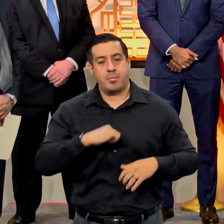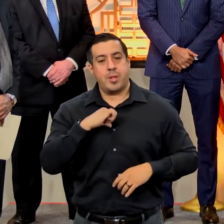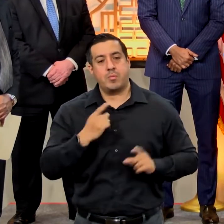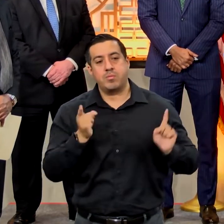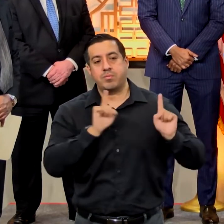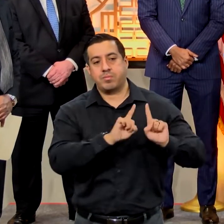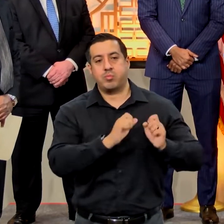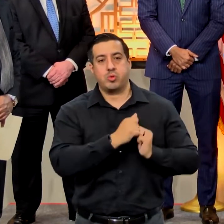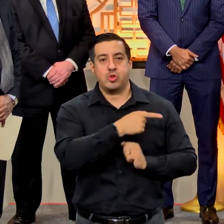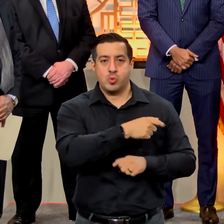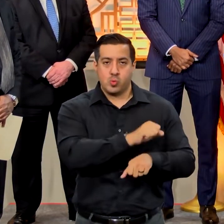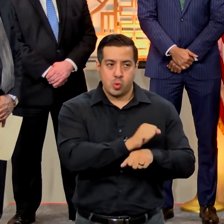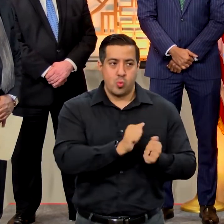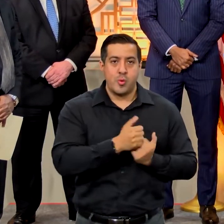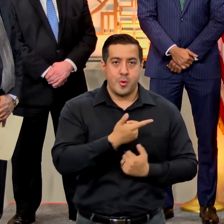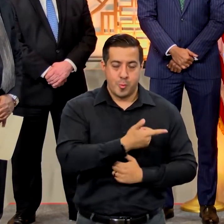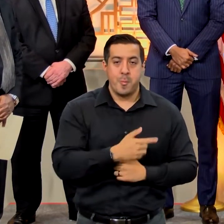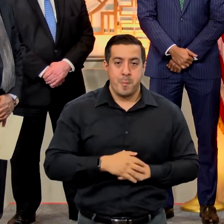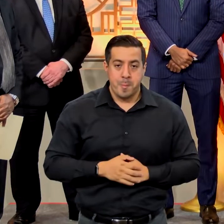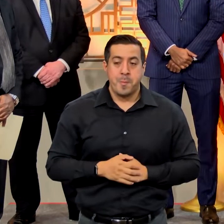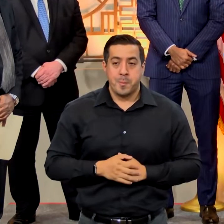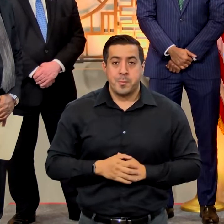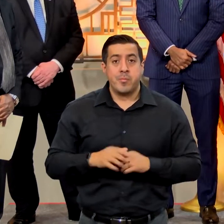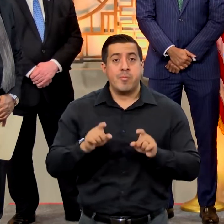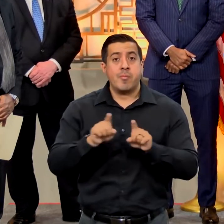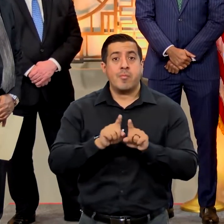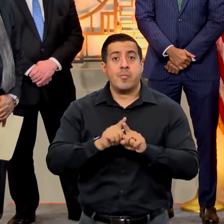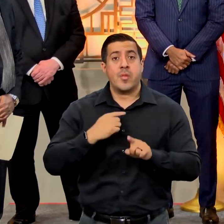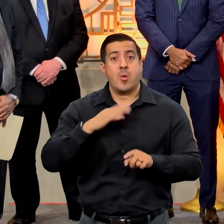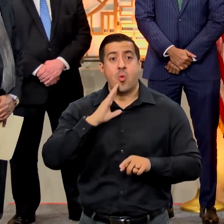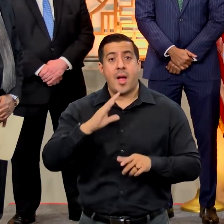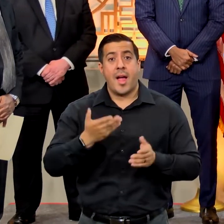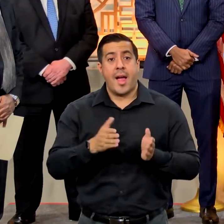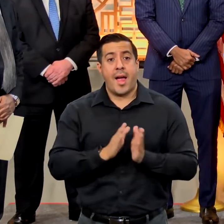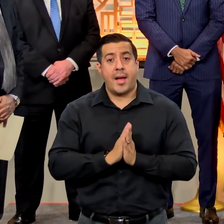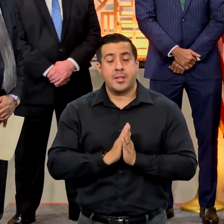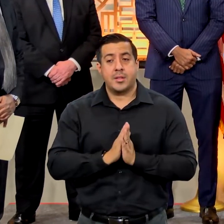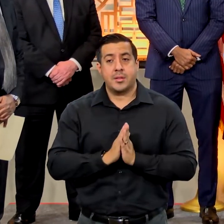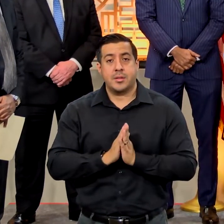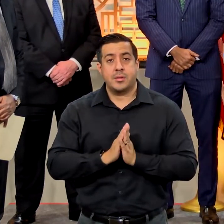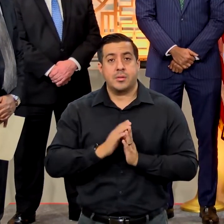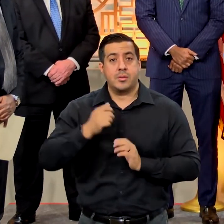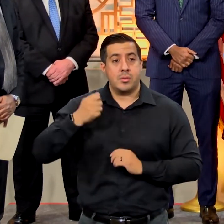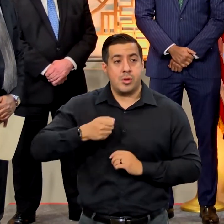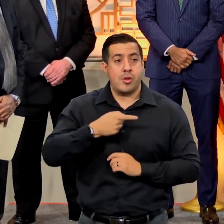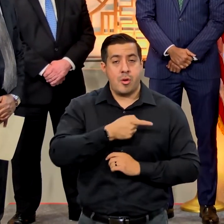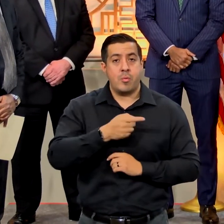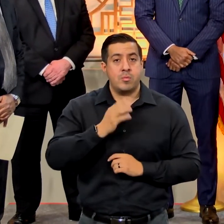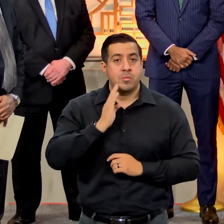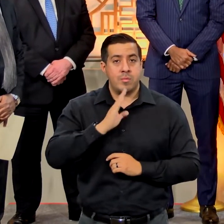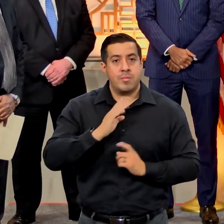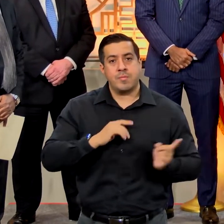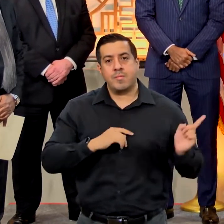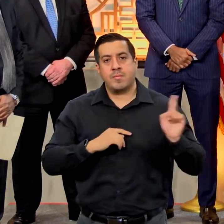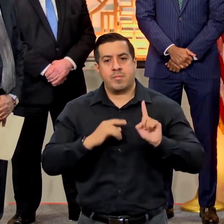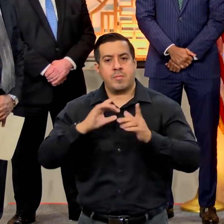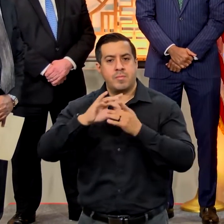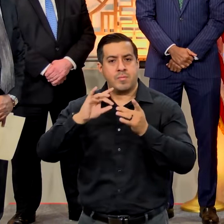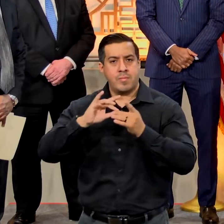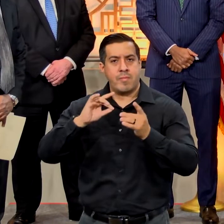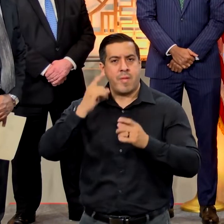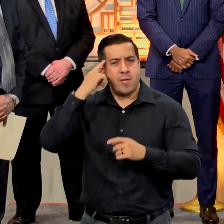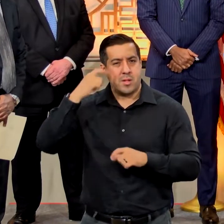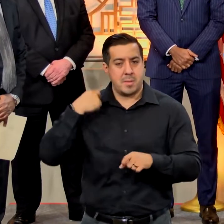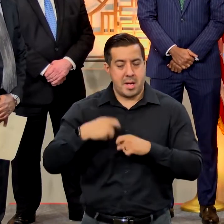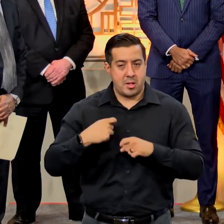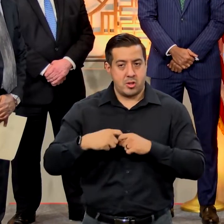you. And also, I will ask the judge to share some remarks in Spanish,